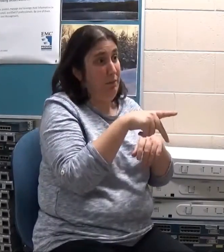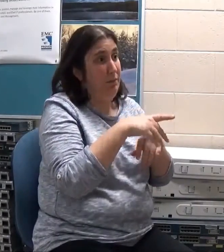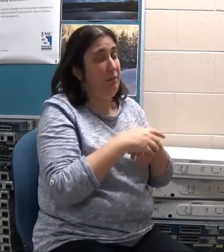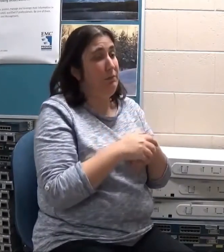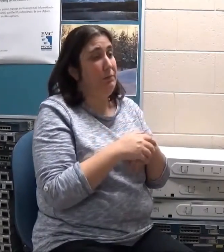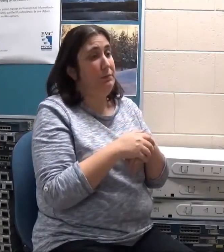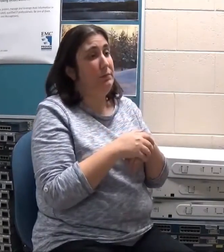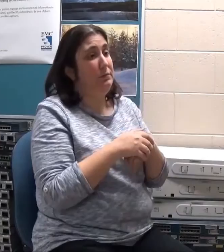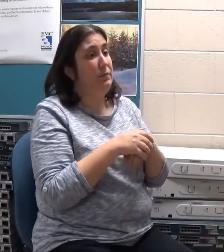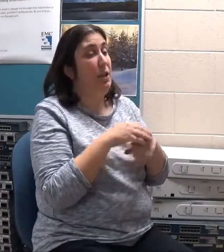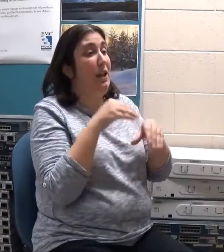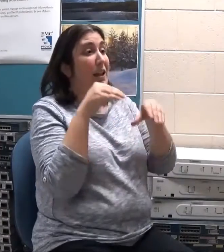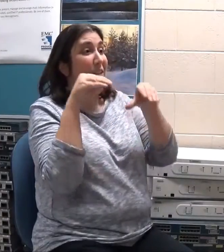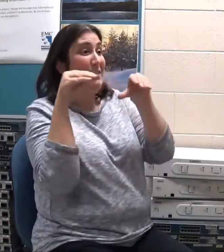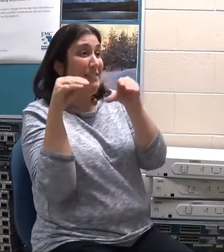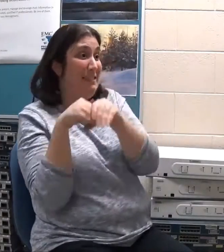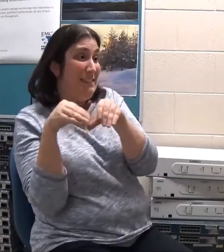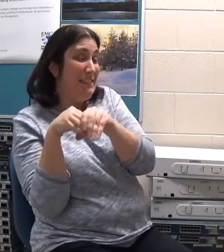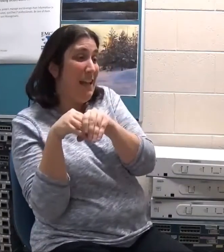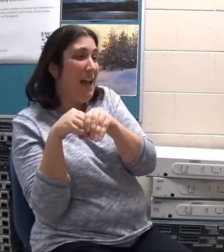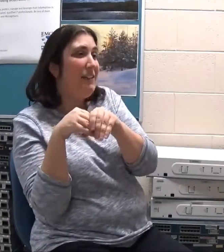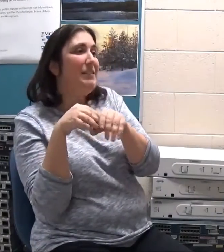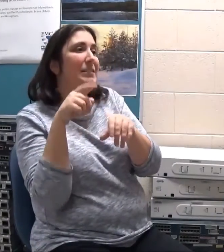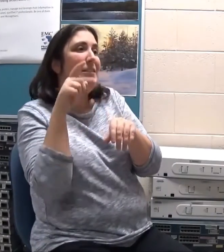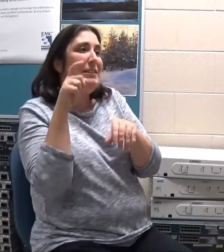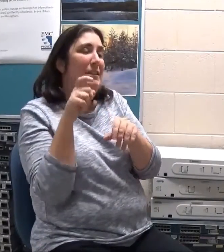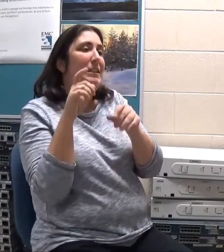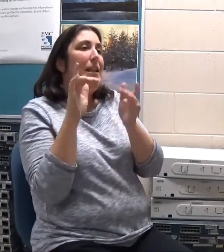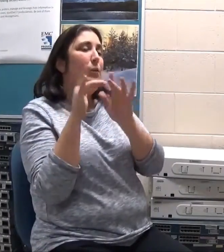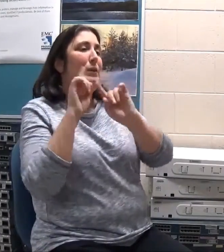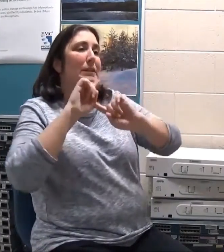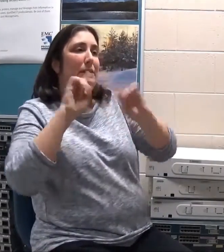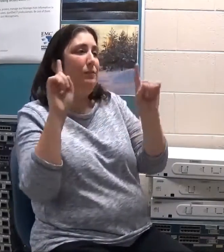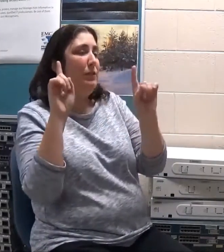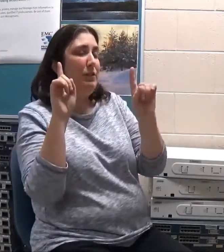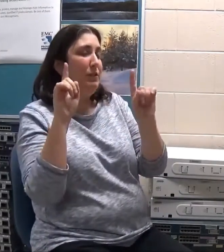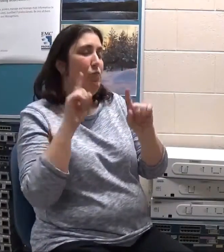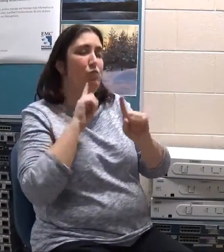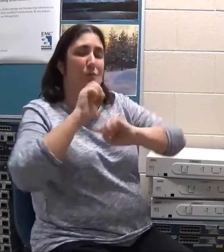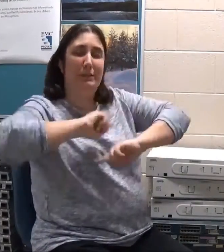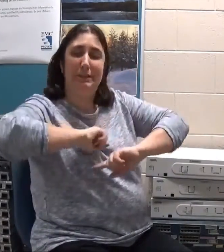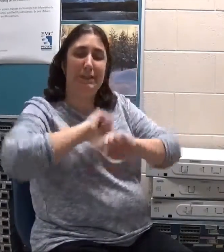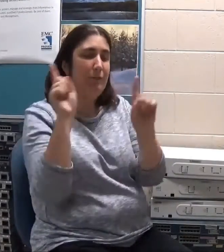On the inside, we're going to have a different network, totally different network, because this guy is pretty much a router.